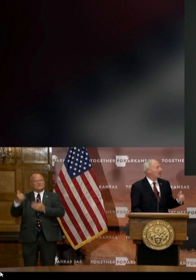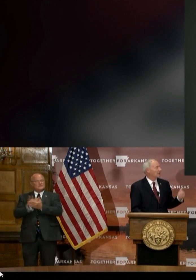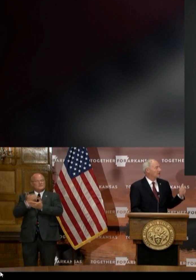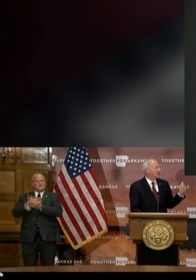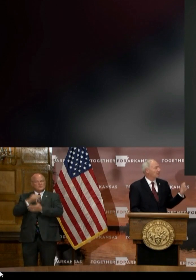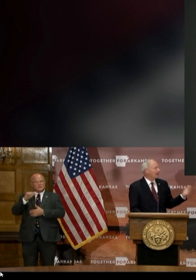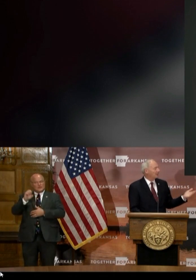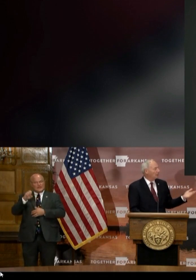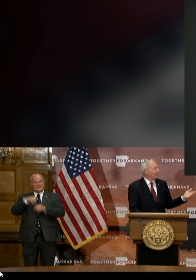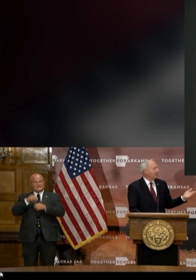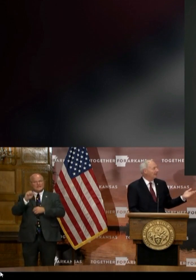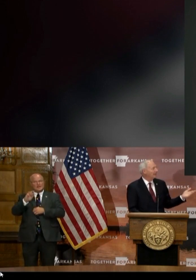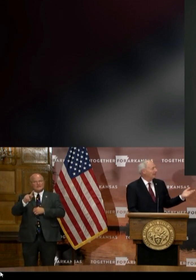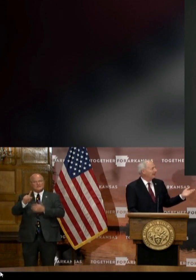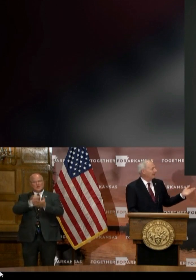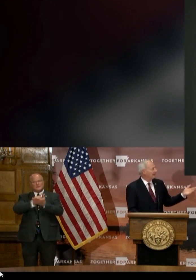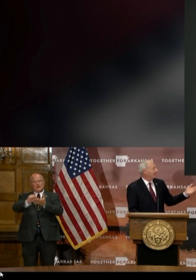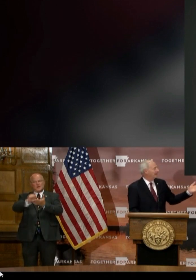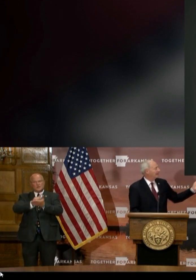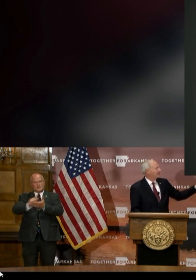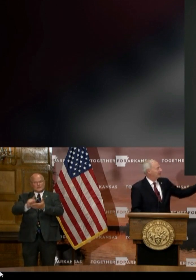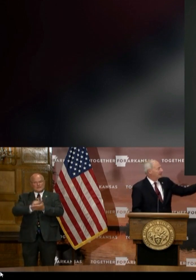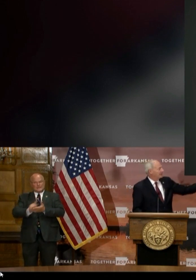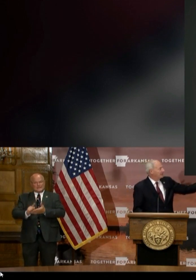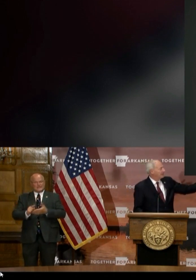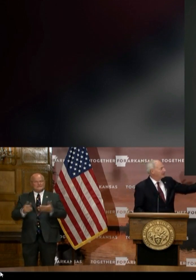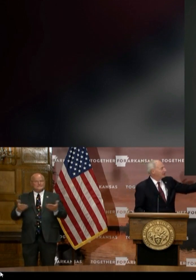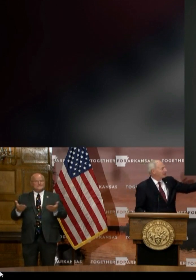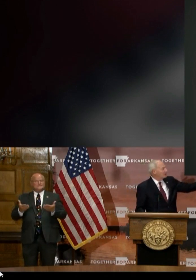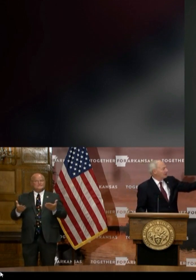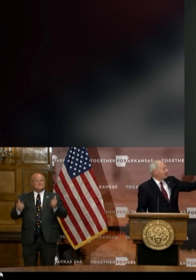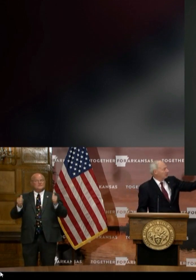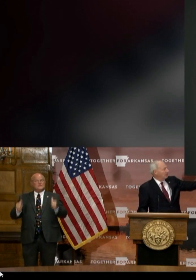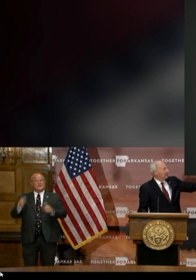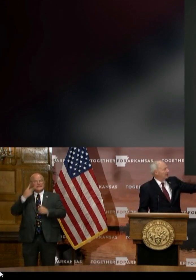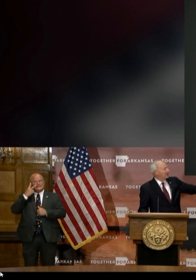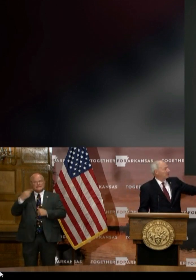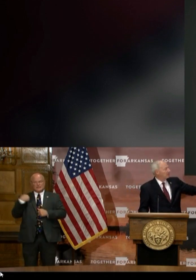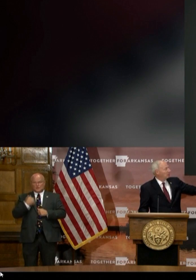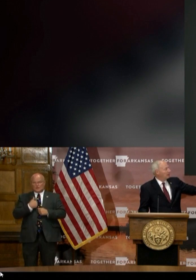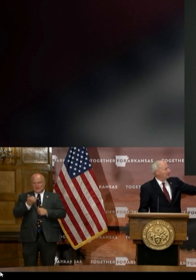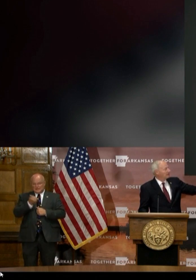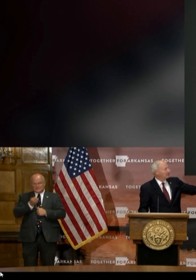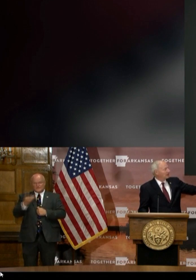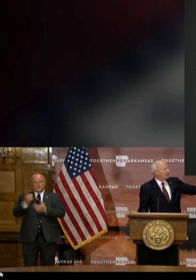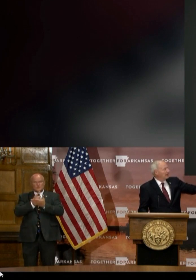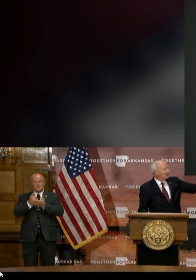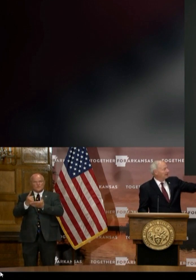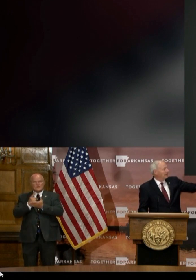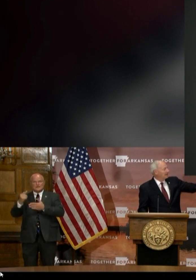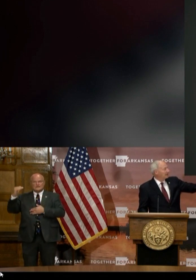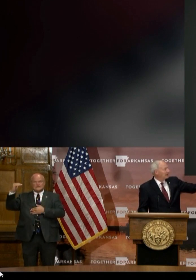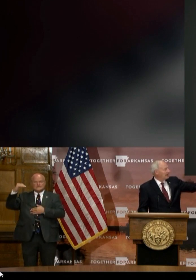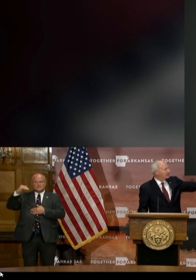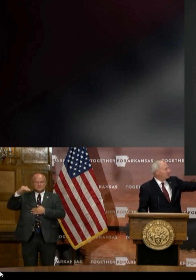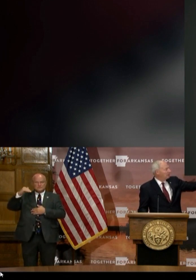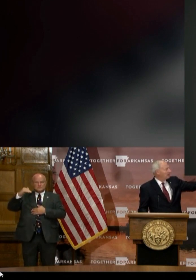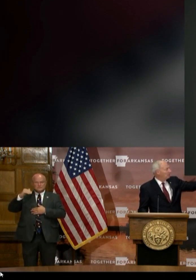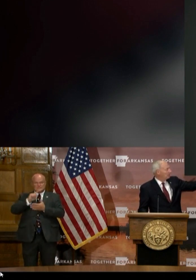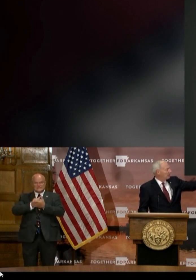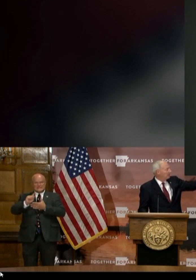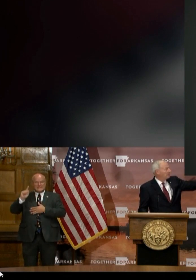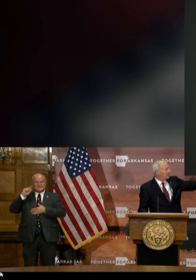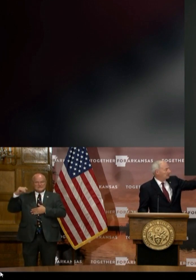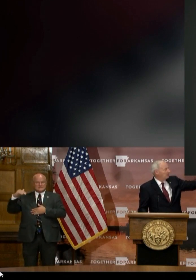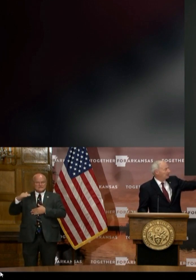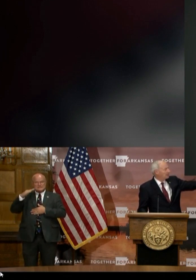cases in Arkansas by week. And here you can see that we had a couple of weeks of decline, and then our last week